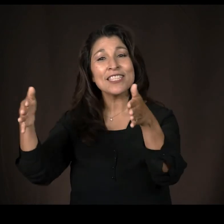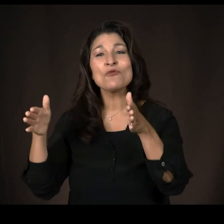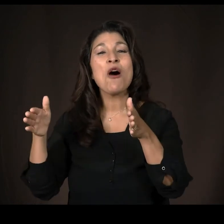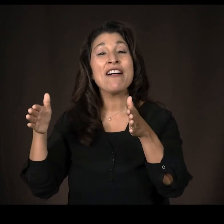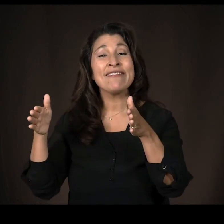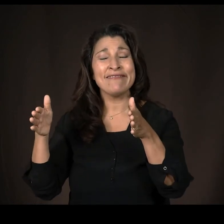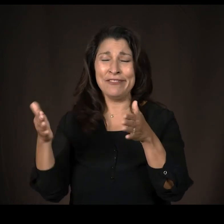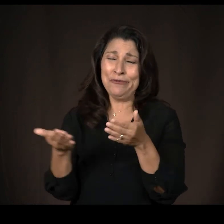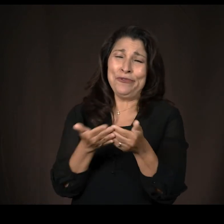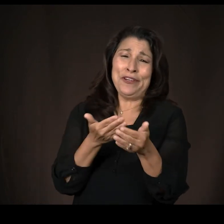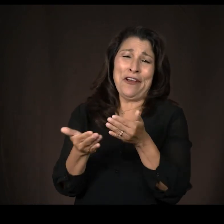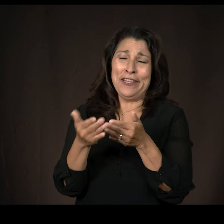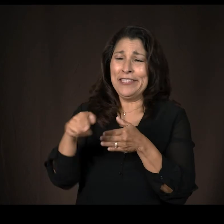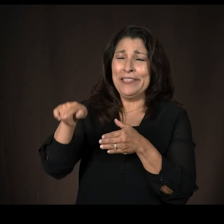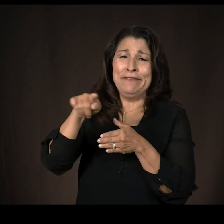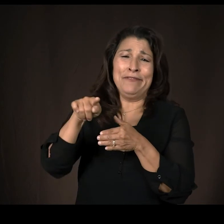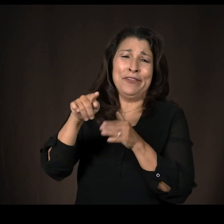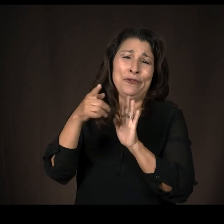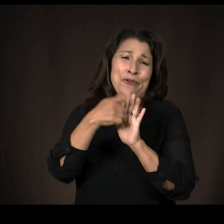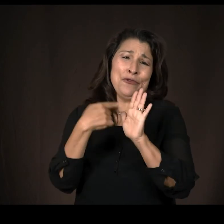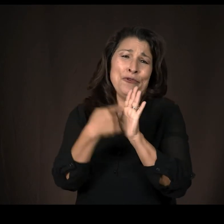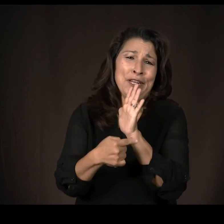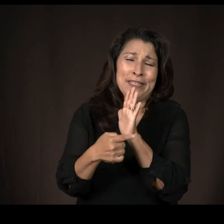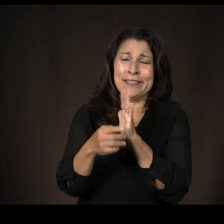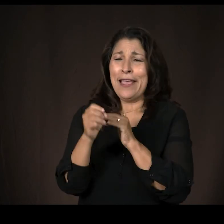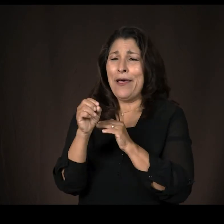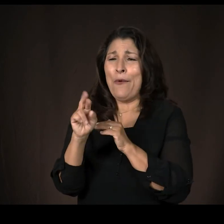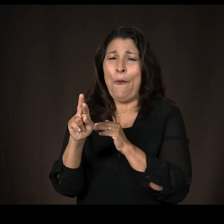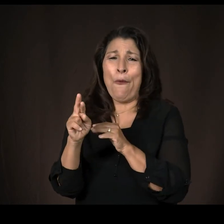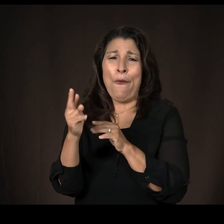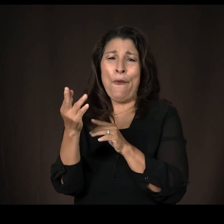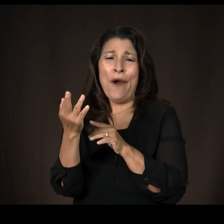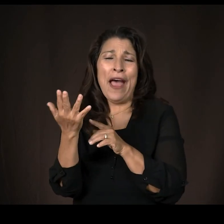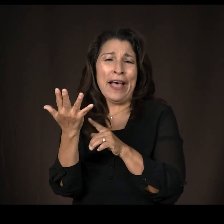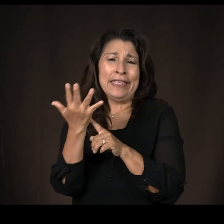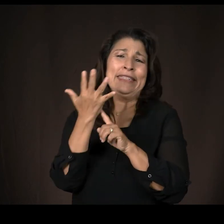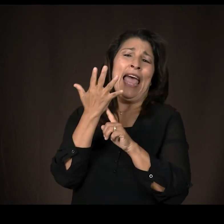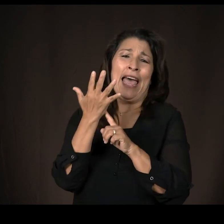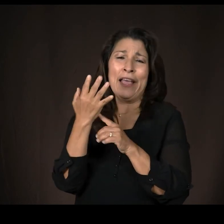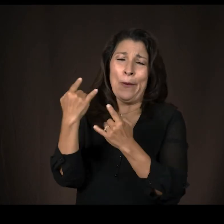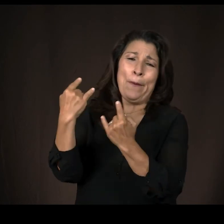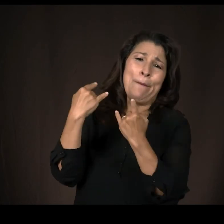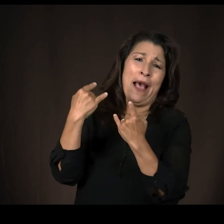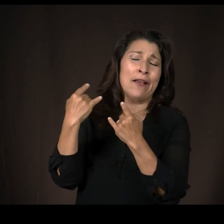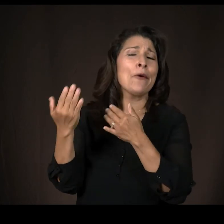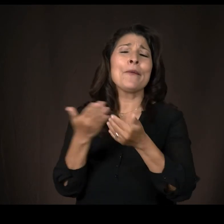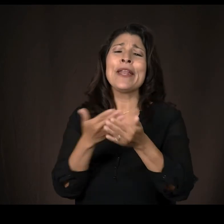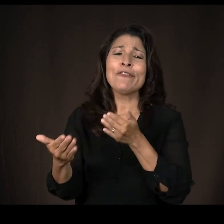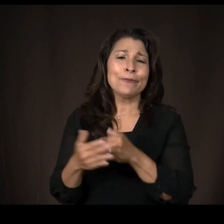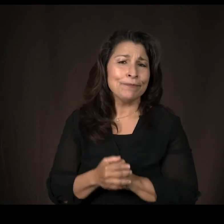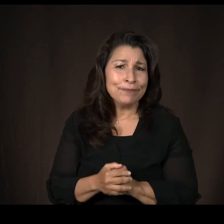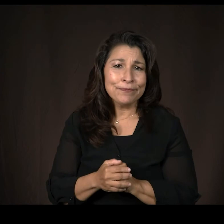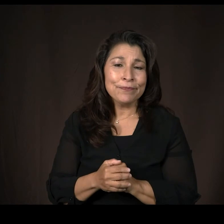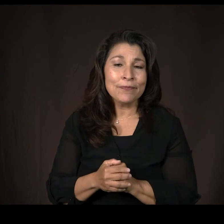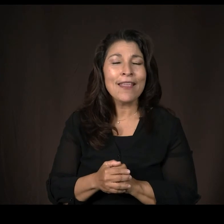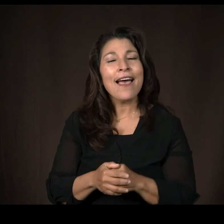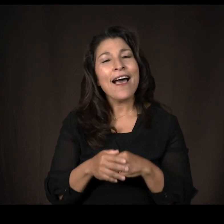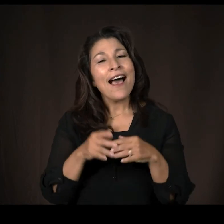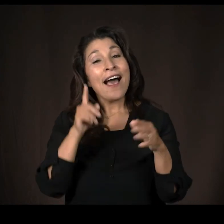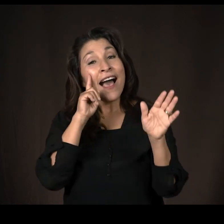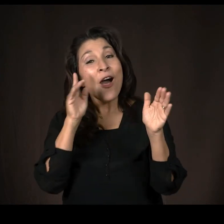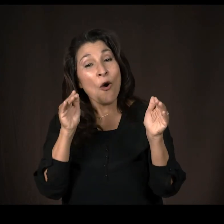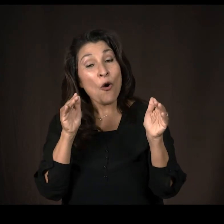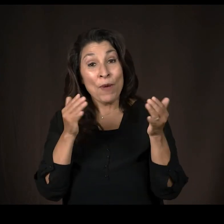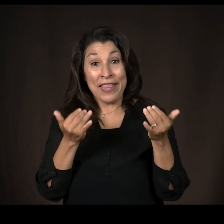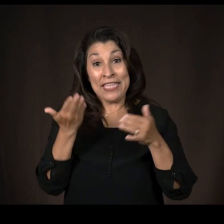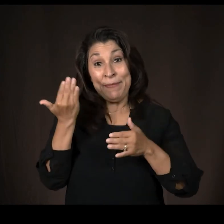wall, regardless of your criticism or your attacks or your mocking or your ridiculing, whatever." Now, I hope you